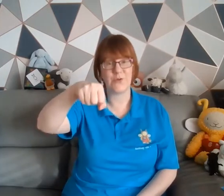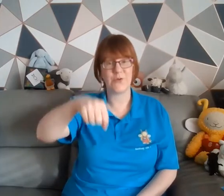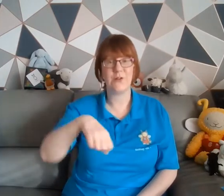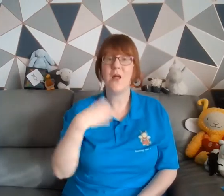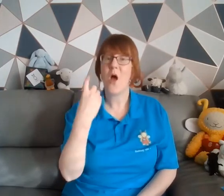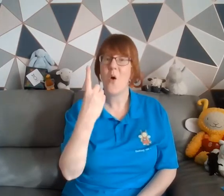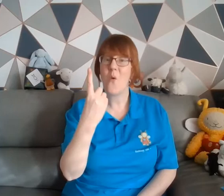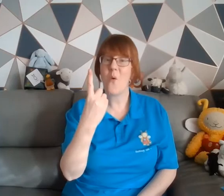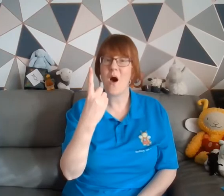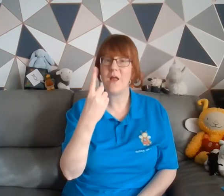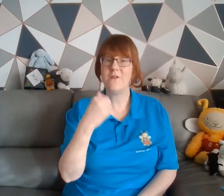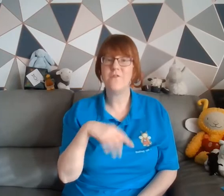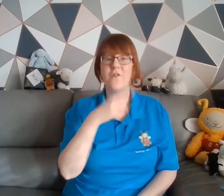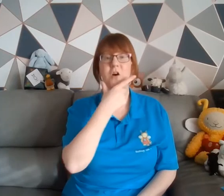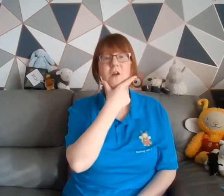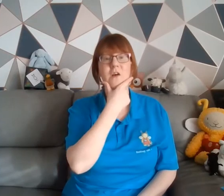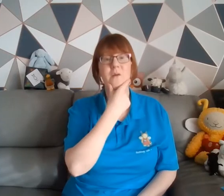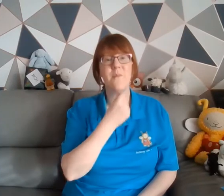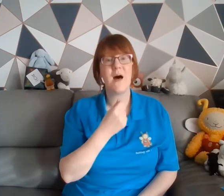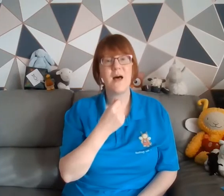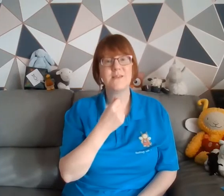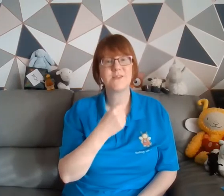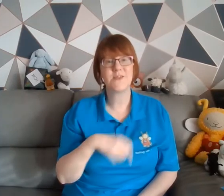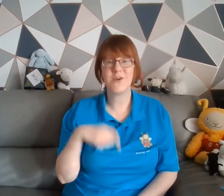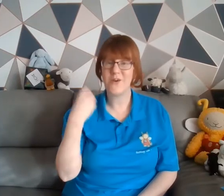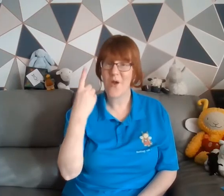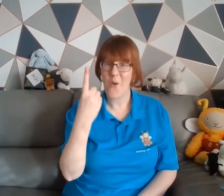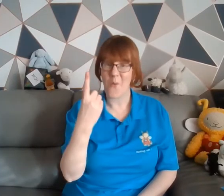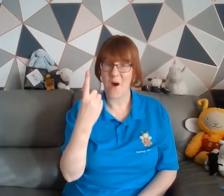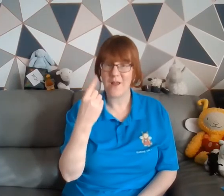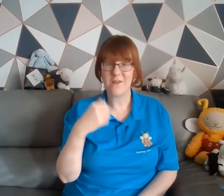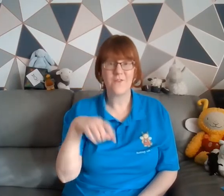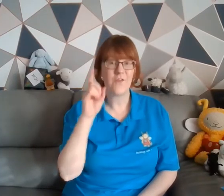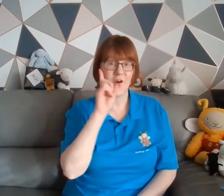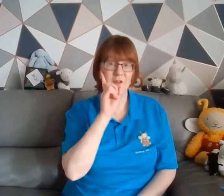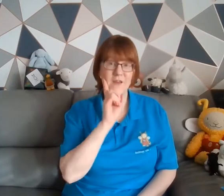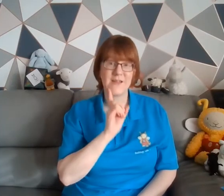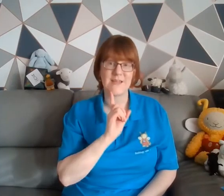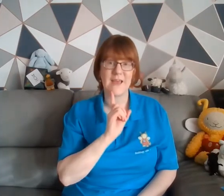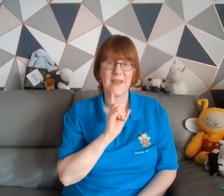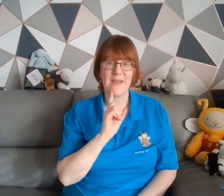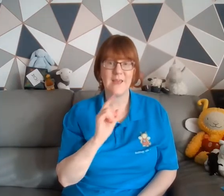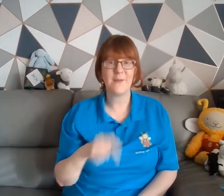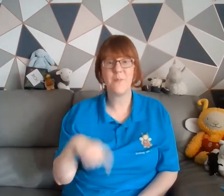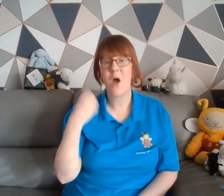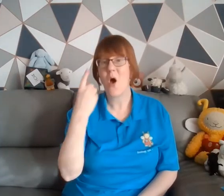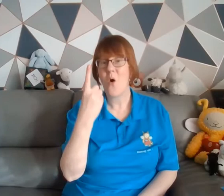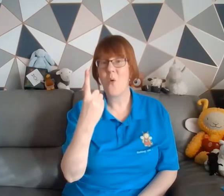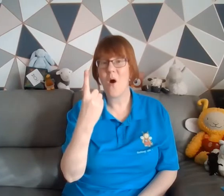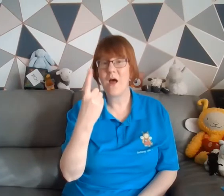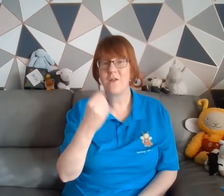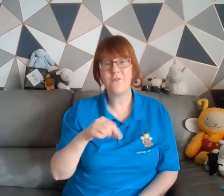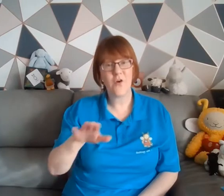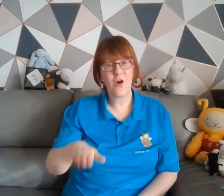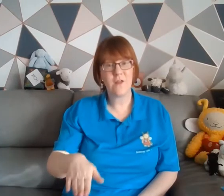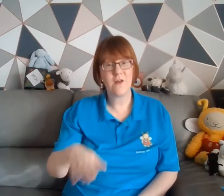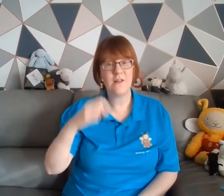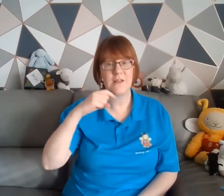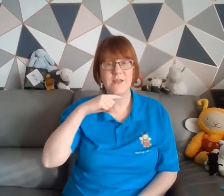full. One for the master, one for the dame, one for the